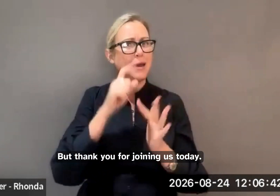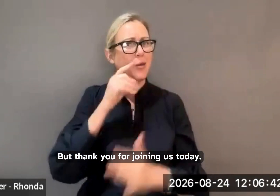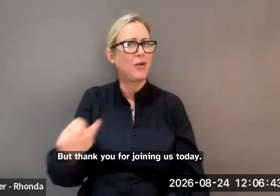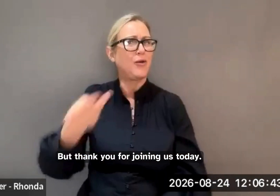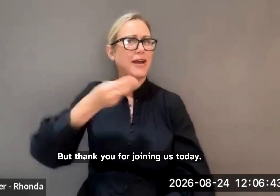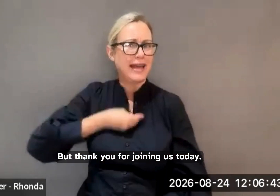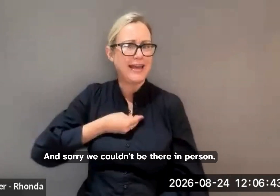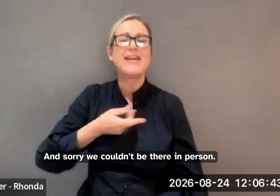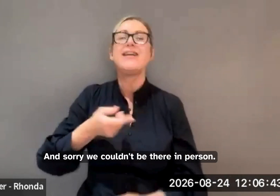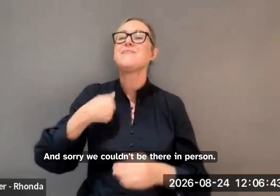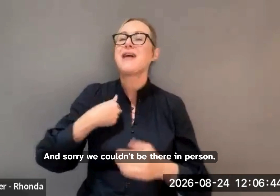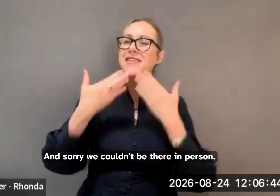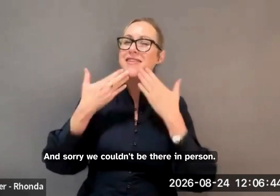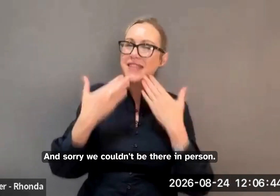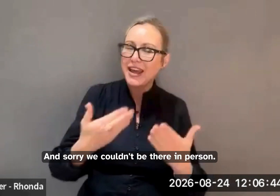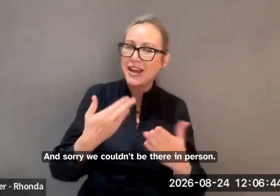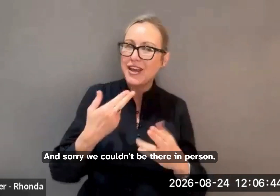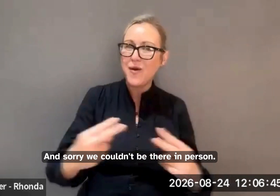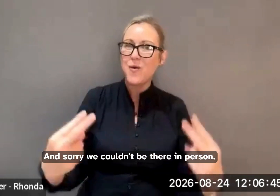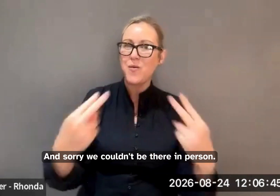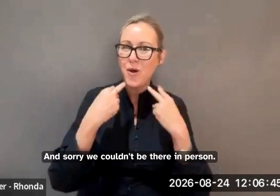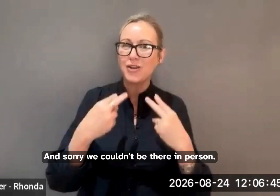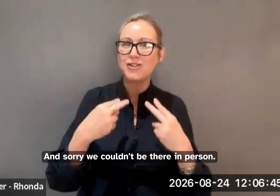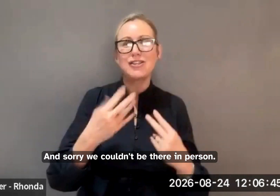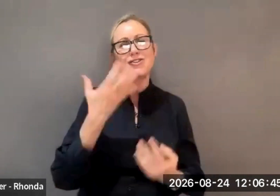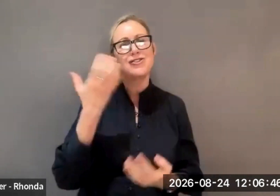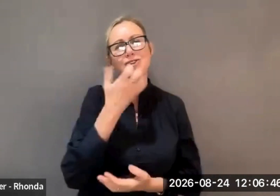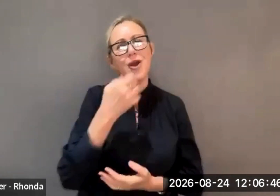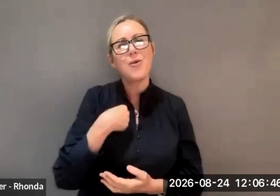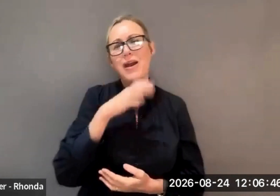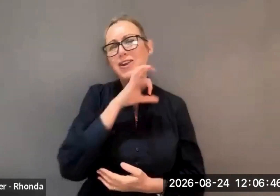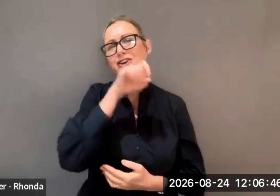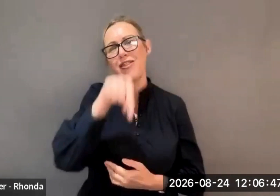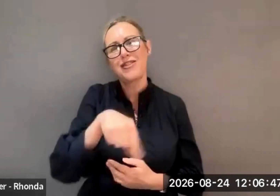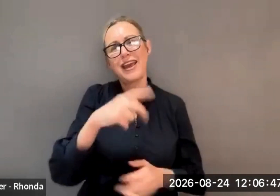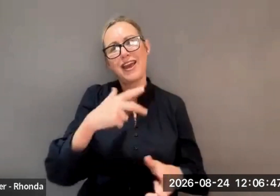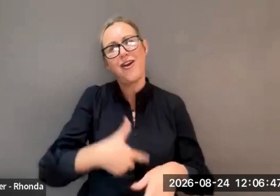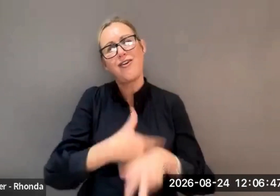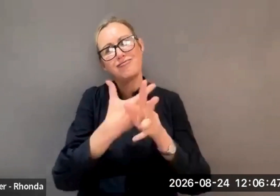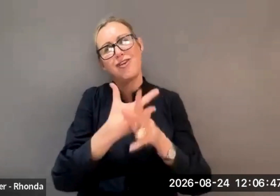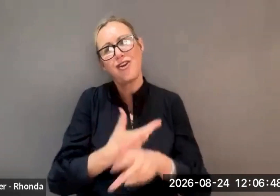you for joining us today, and sorry we couldn't be there in person.